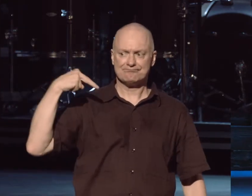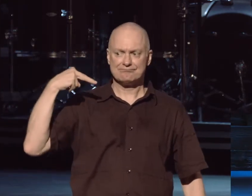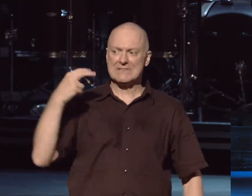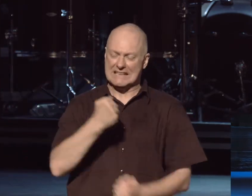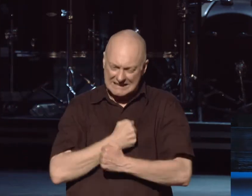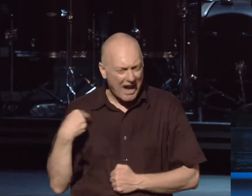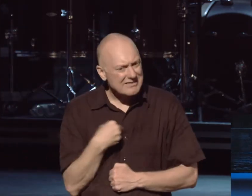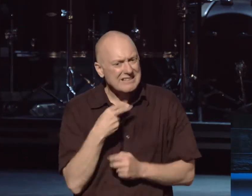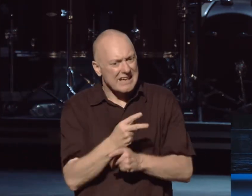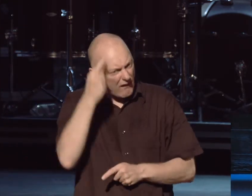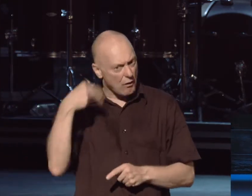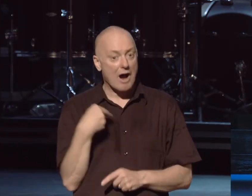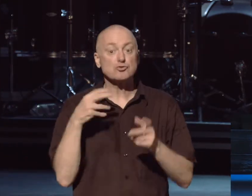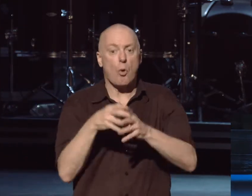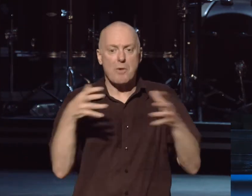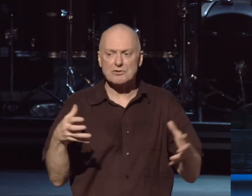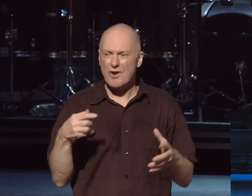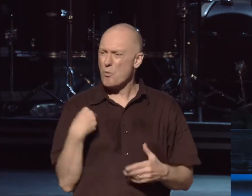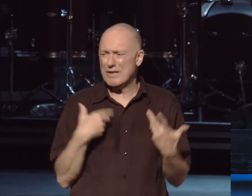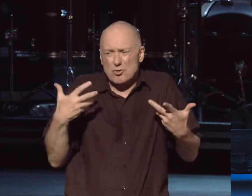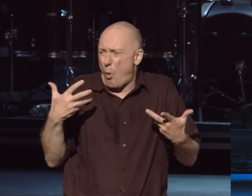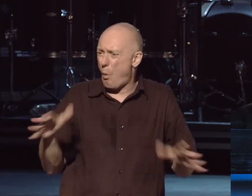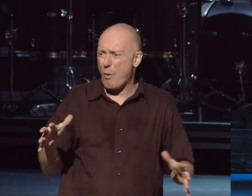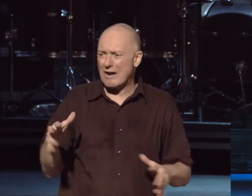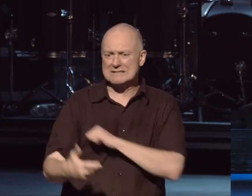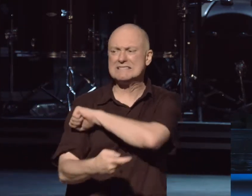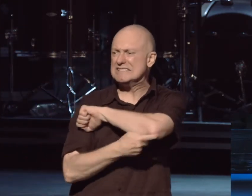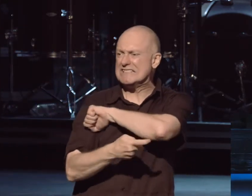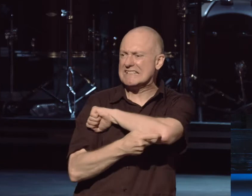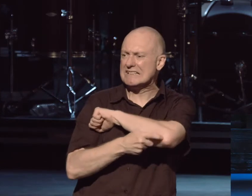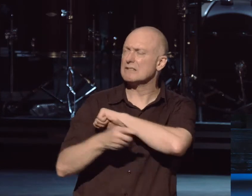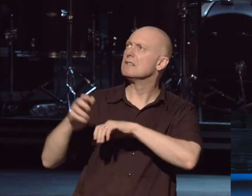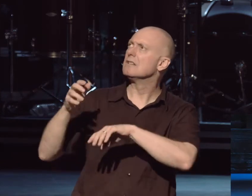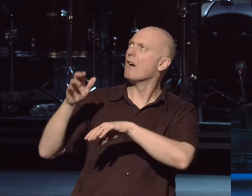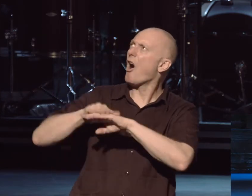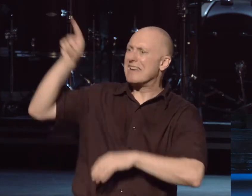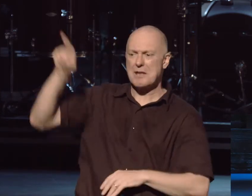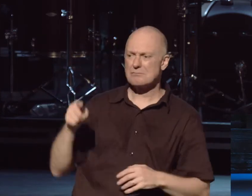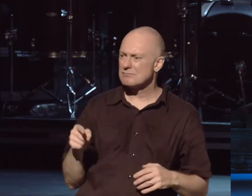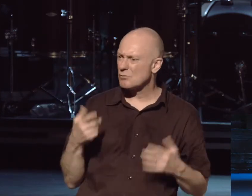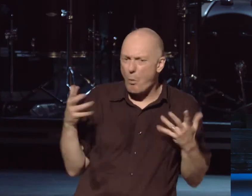so much that we would not want to ever cheat on him.